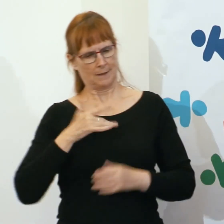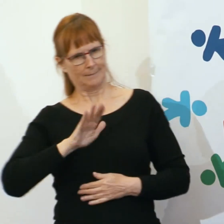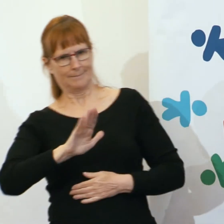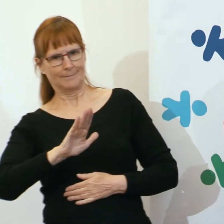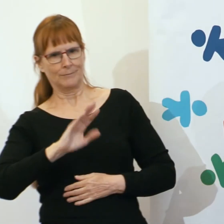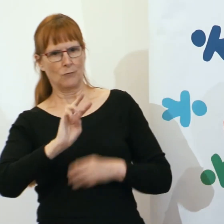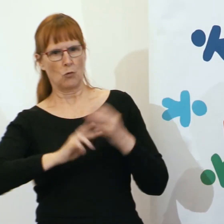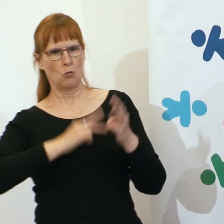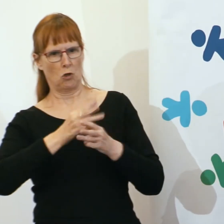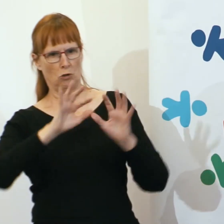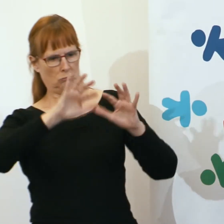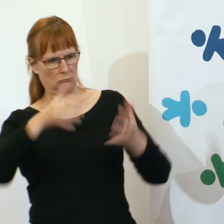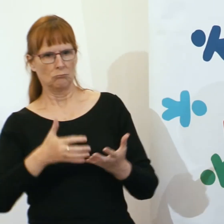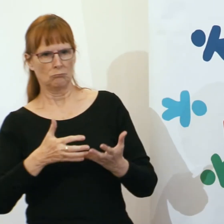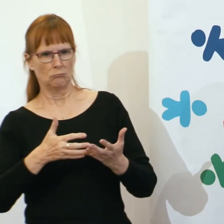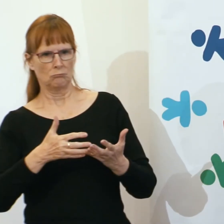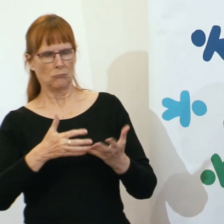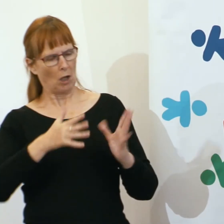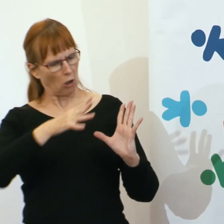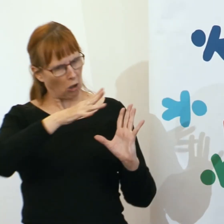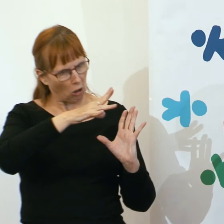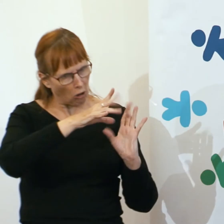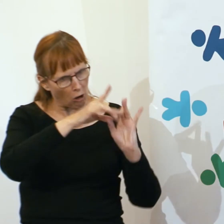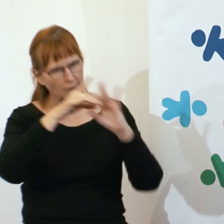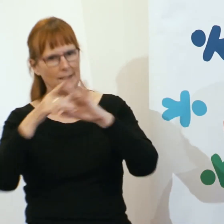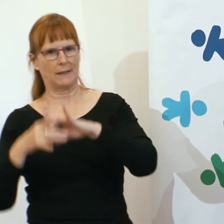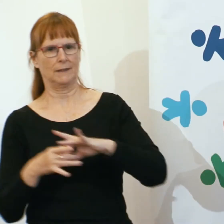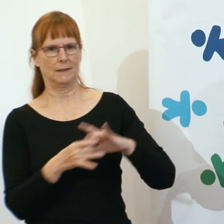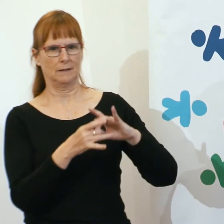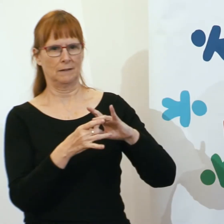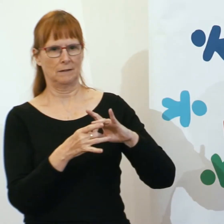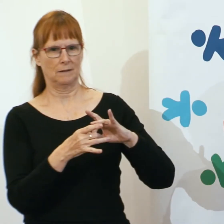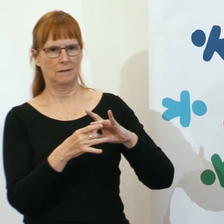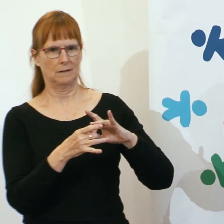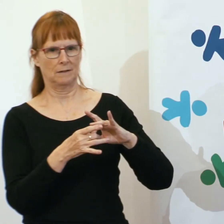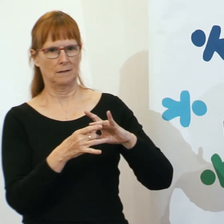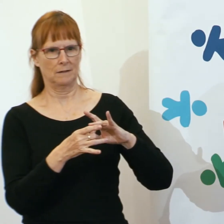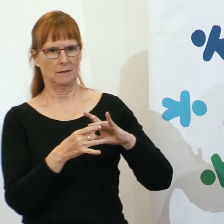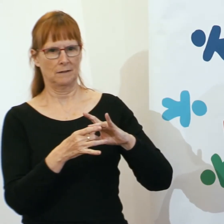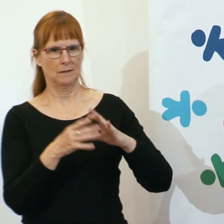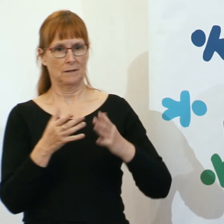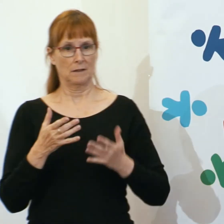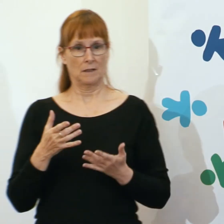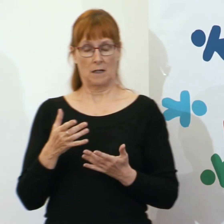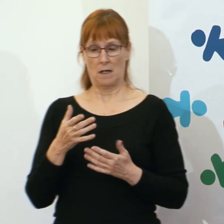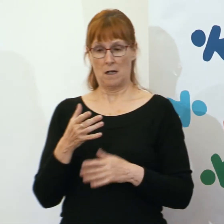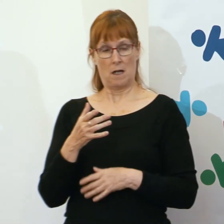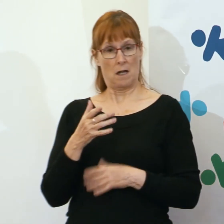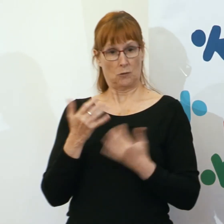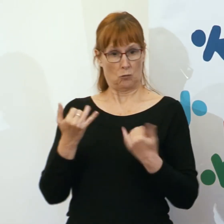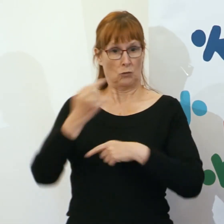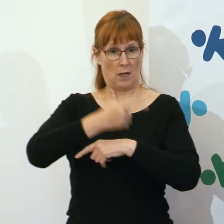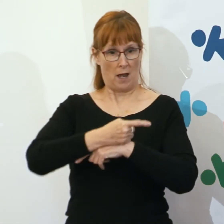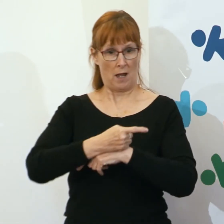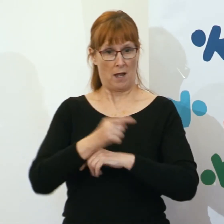coincidence, social isolation is not only driven by the existential crises of our era,